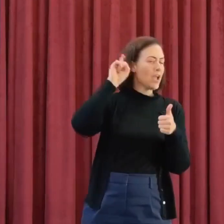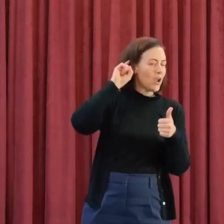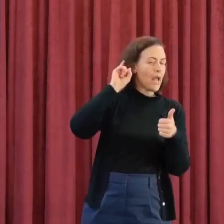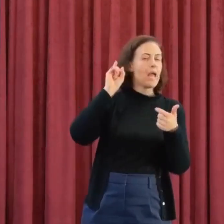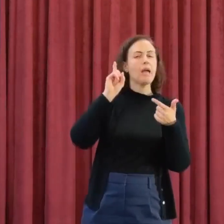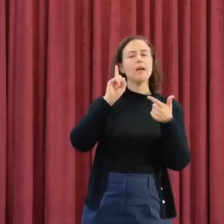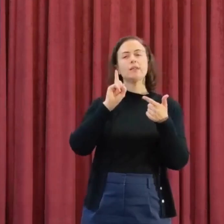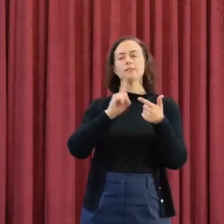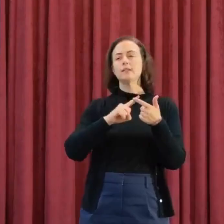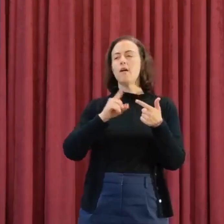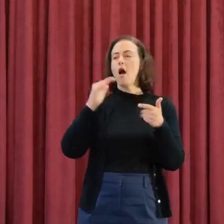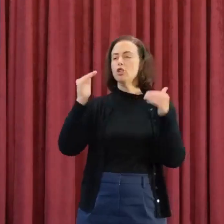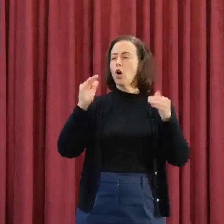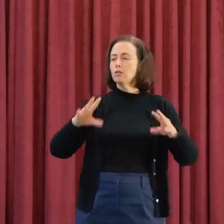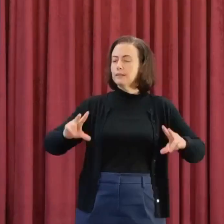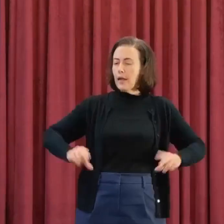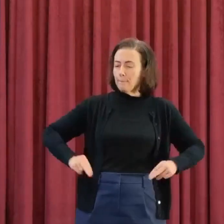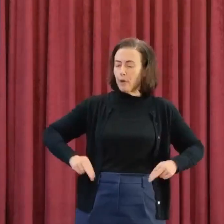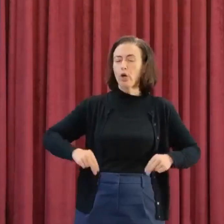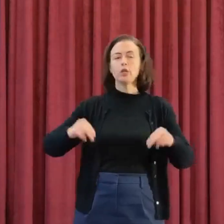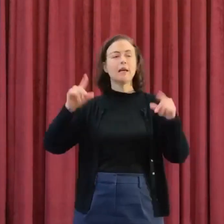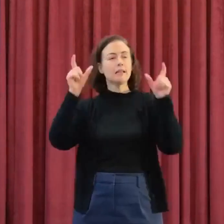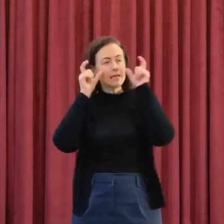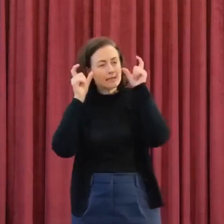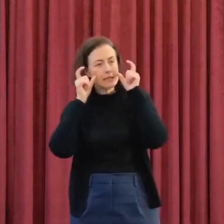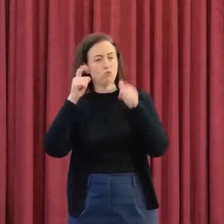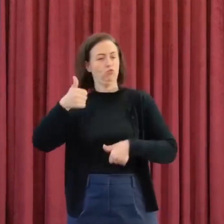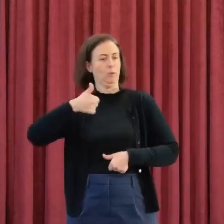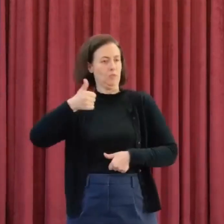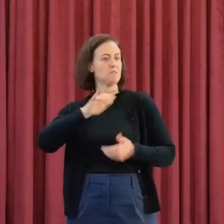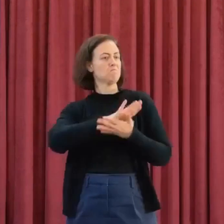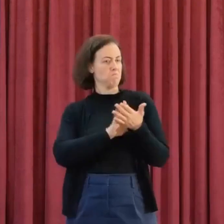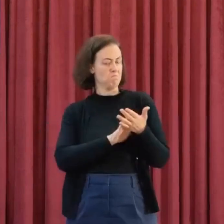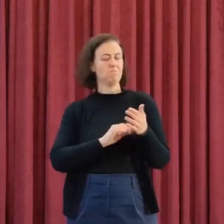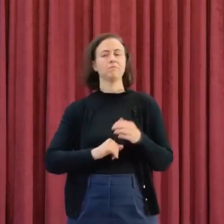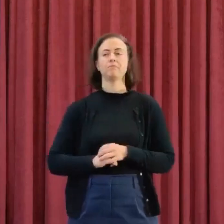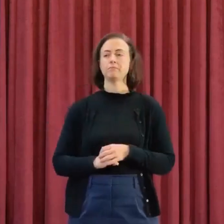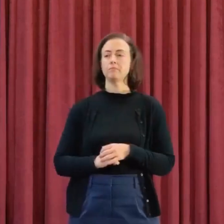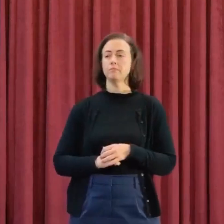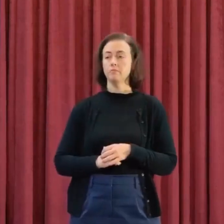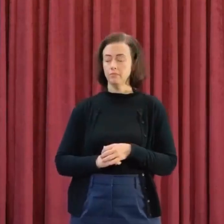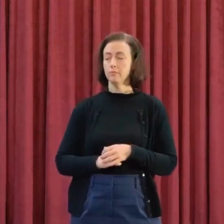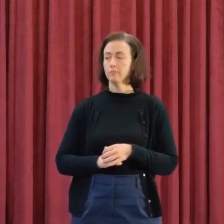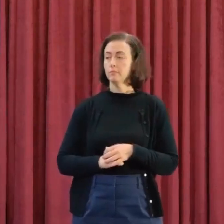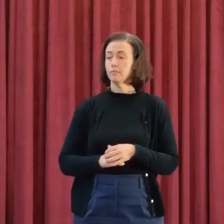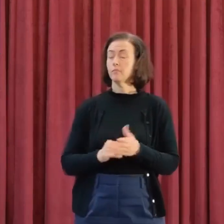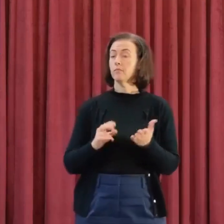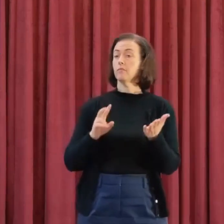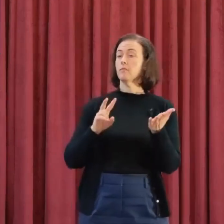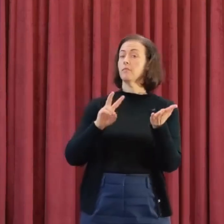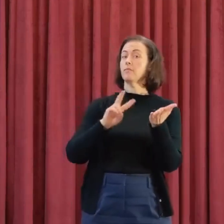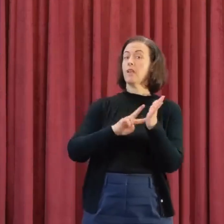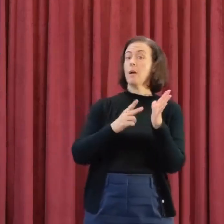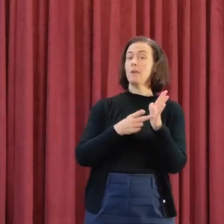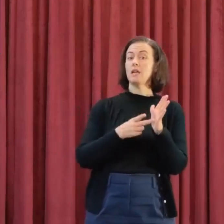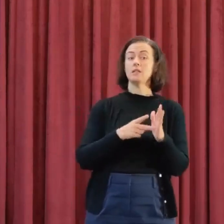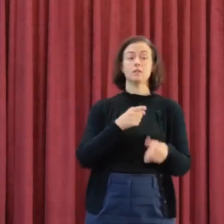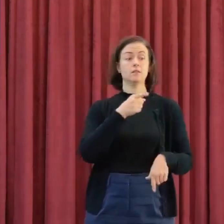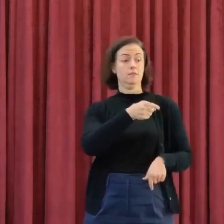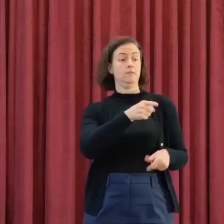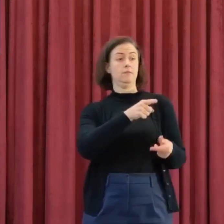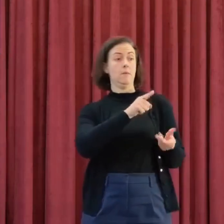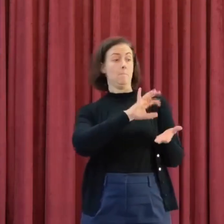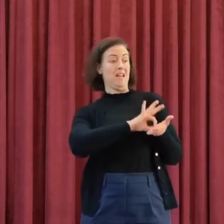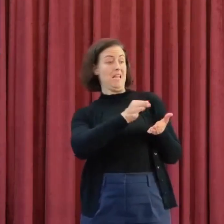supplies, vision, transportation, and so forth. So you can get more benefits if you